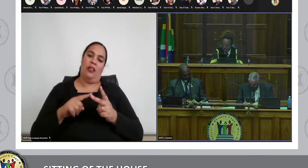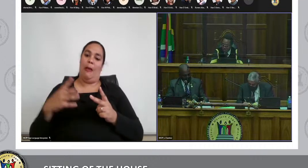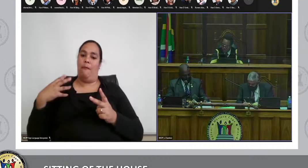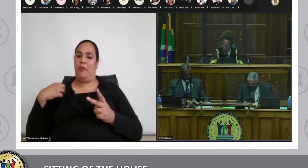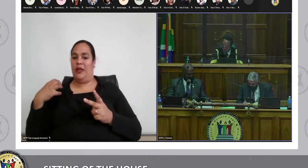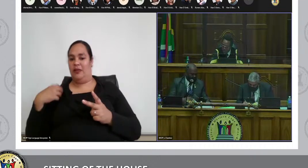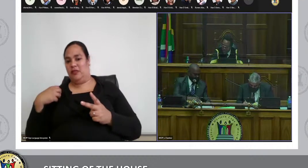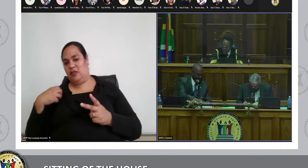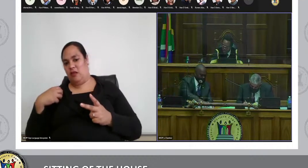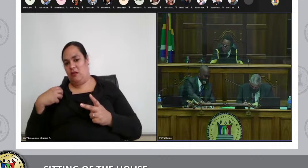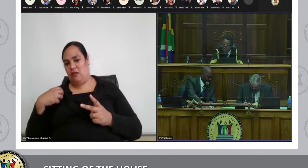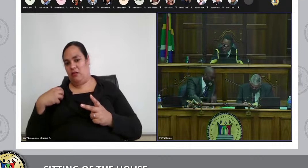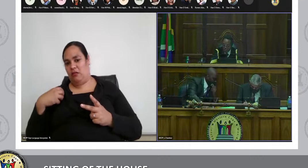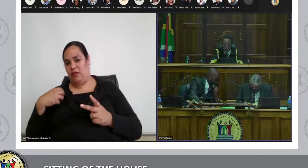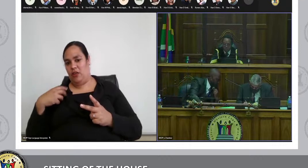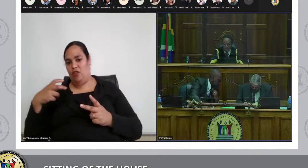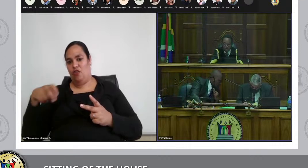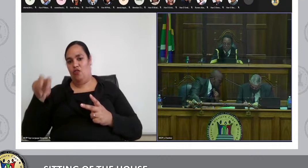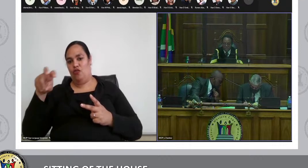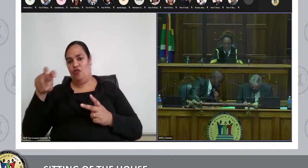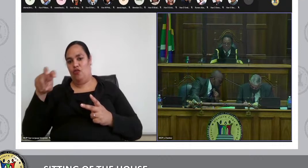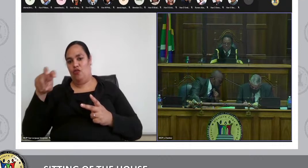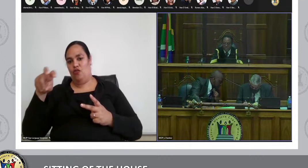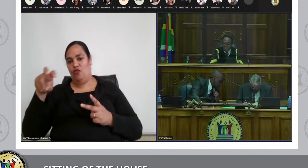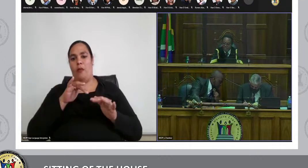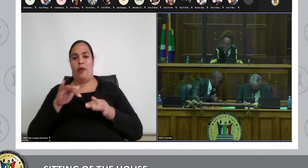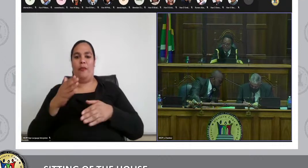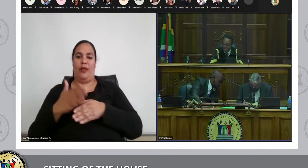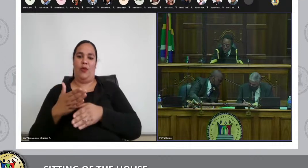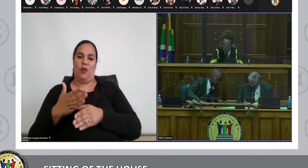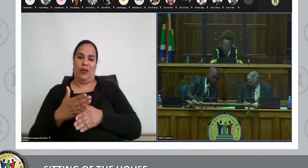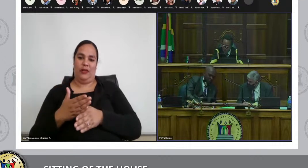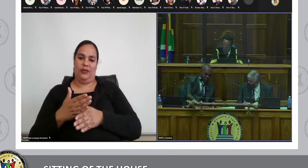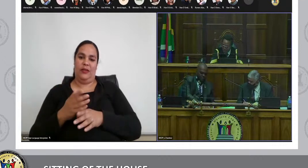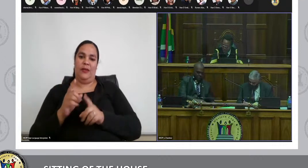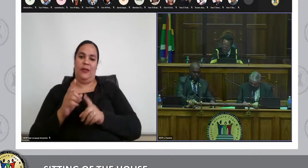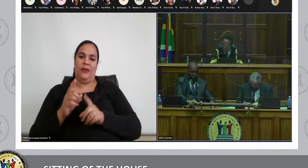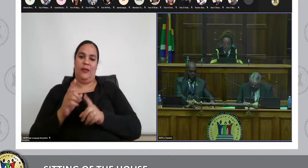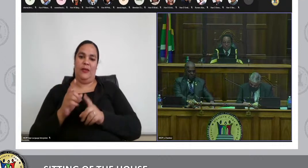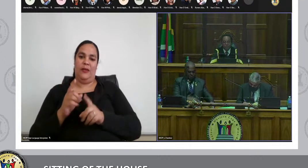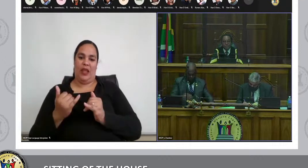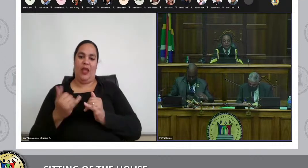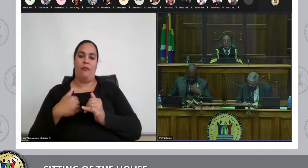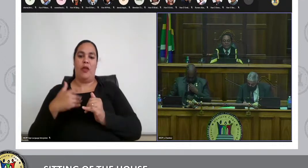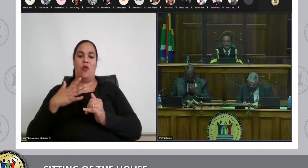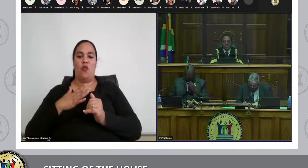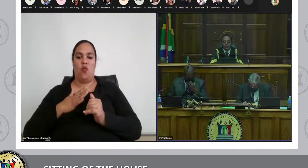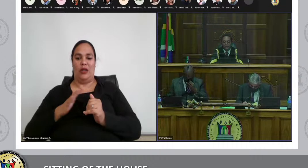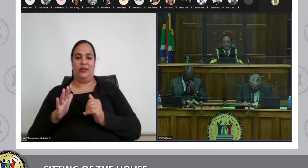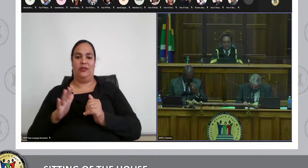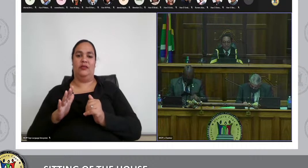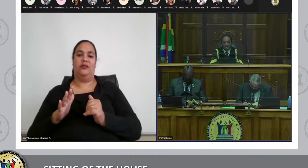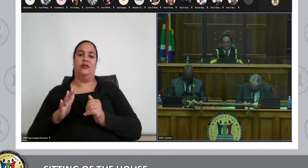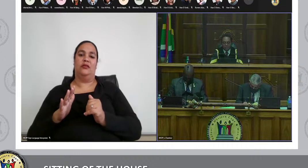Minister of Transport and Public Works. And at this point, I would like to